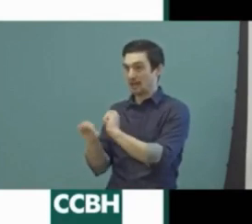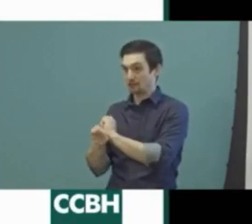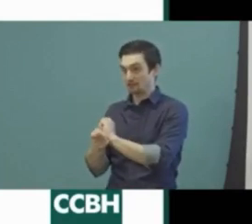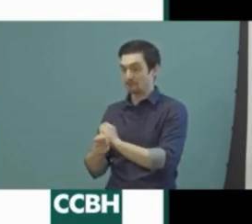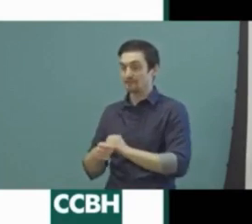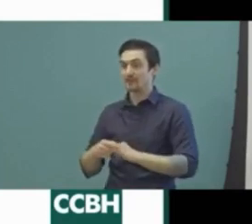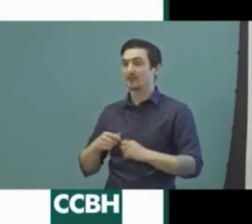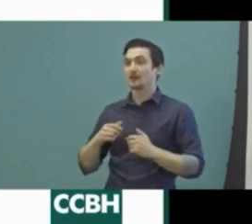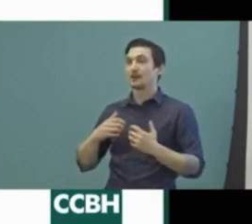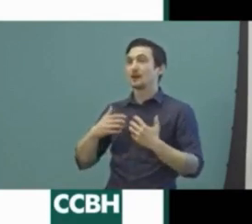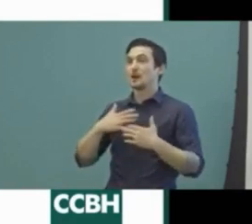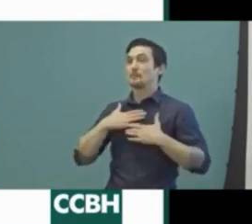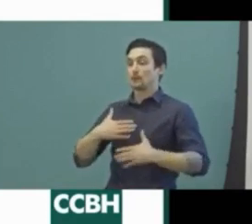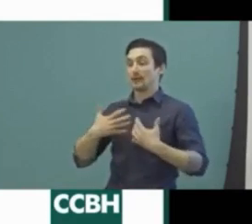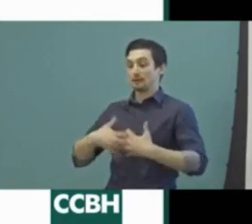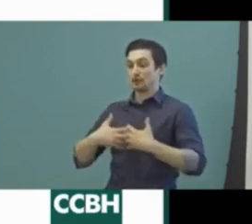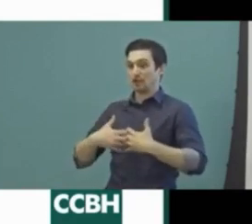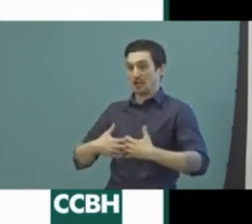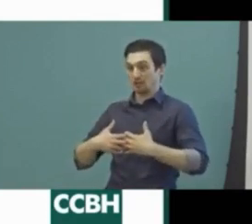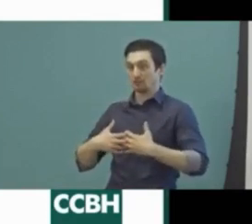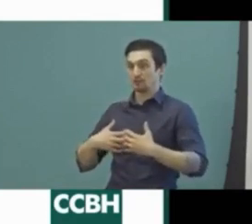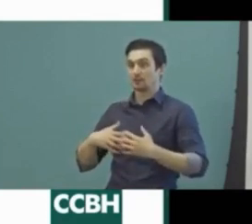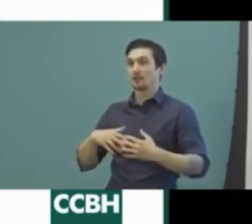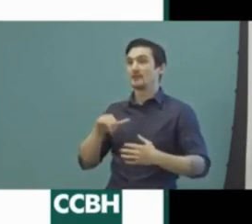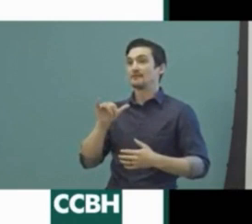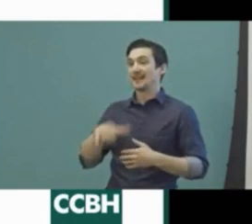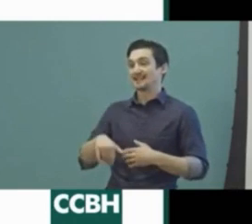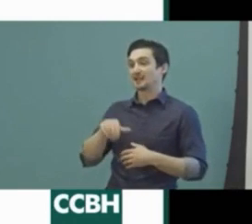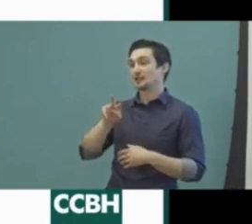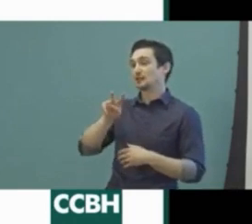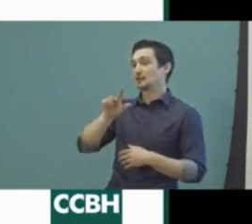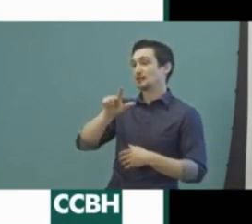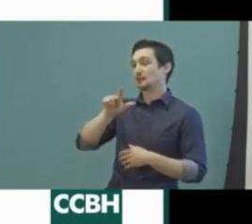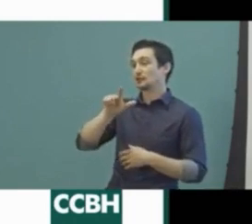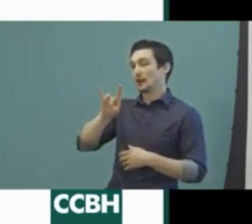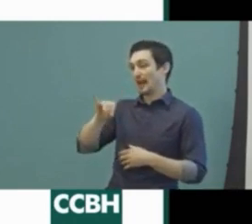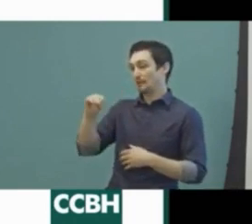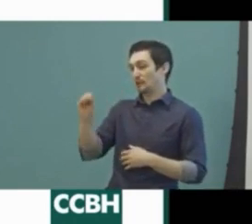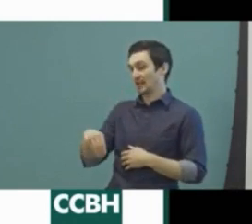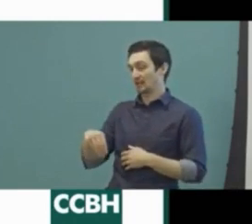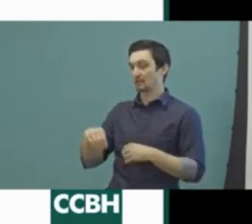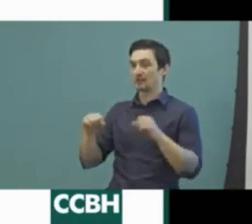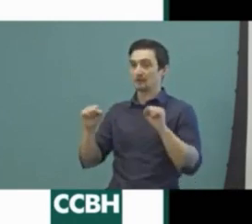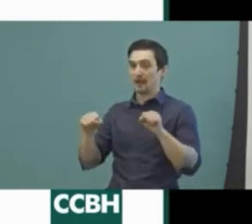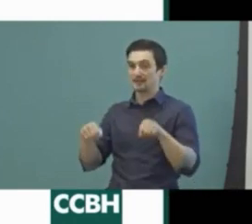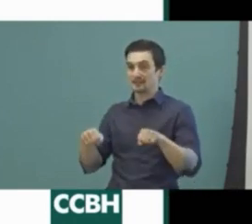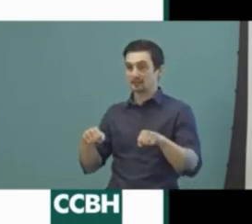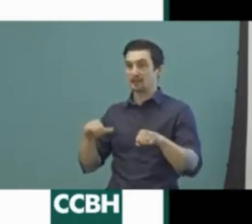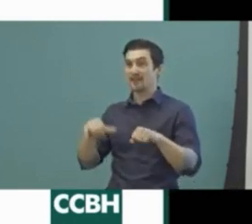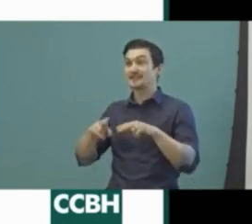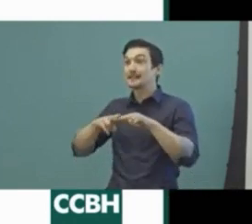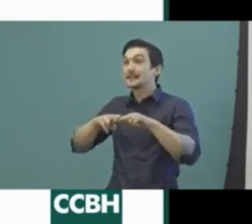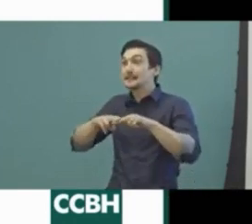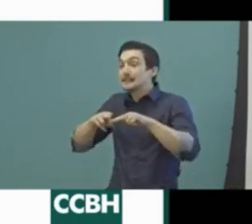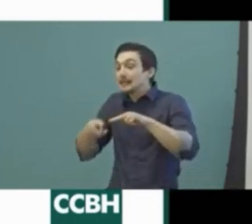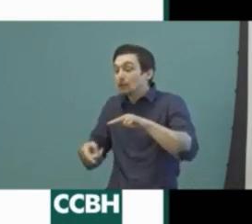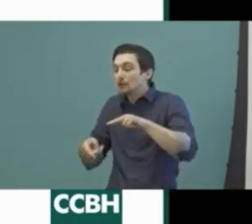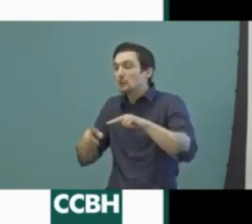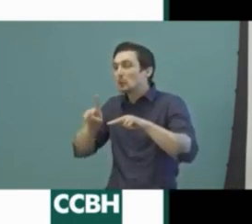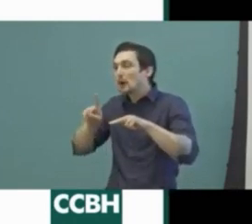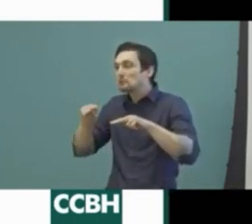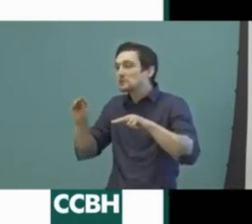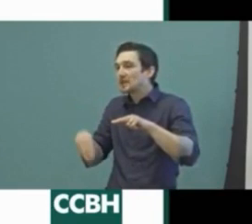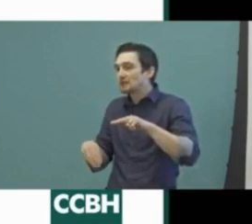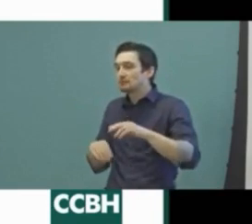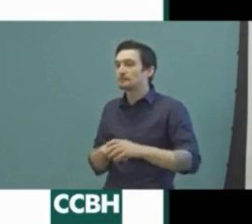And ventilator use is at 28% of what we have capacity for, and that's a decrease of 1%.